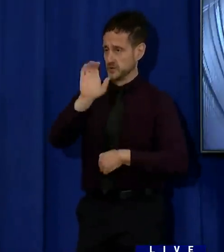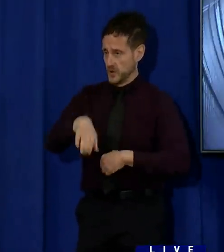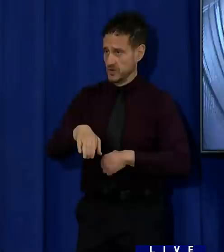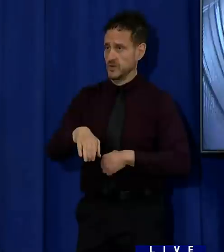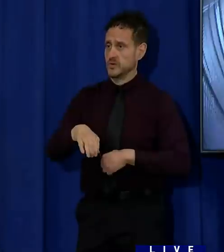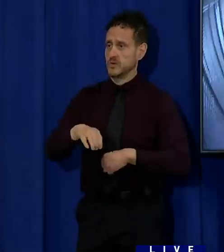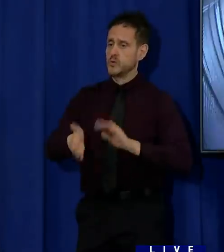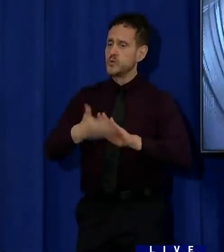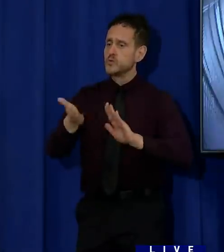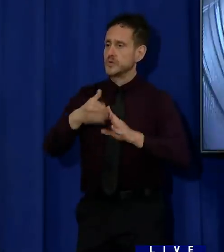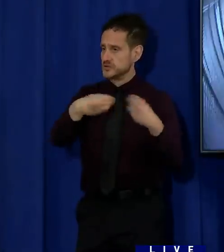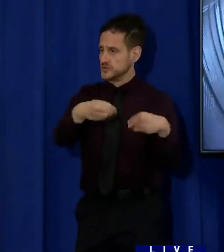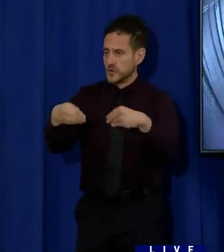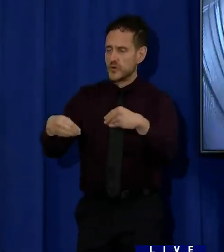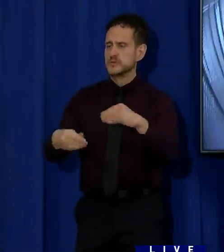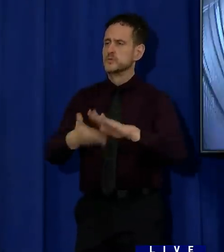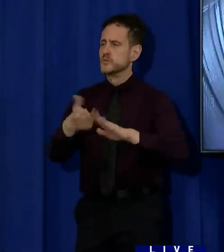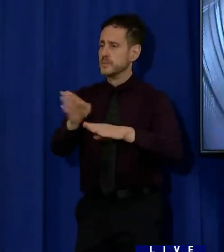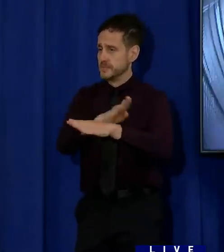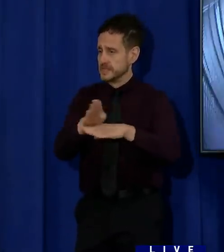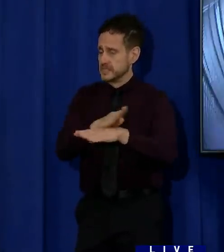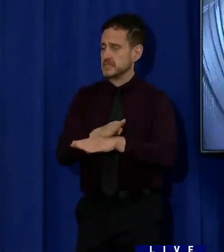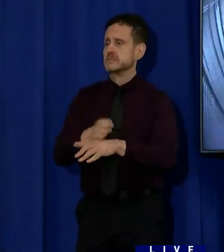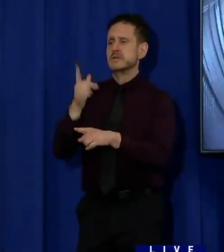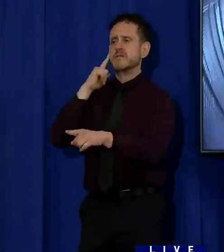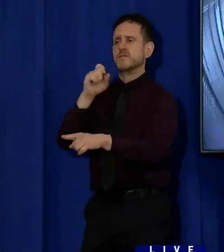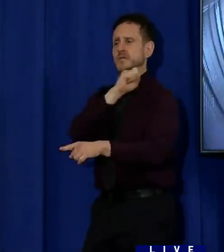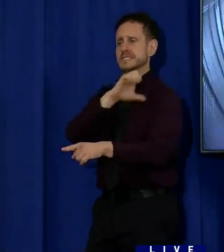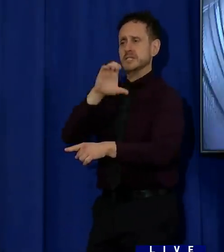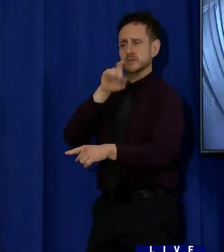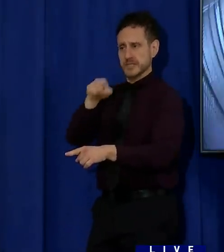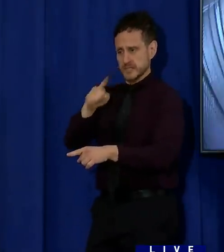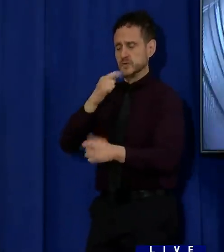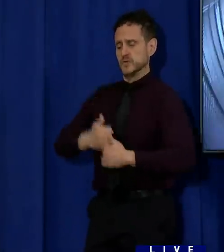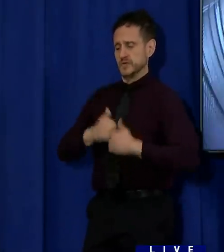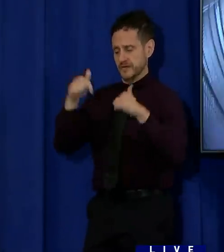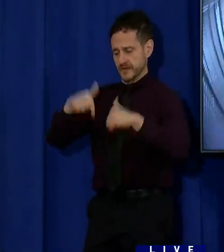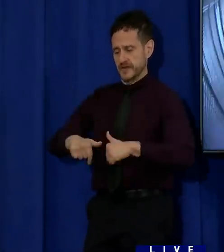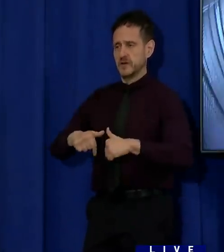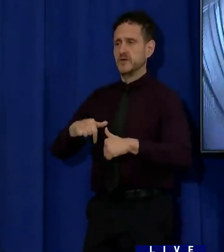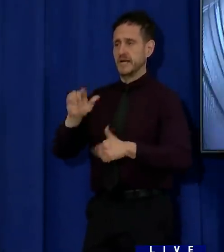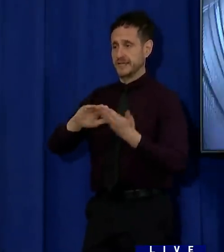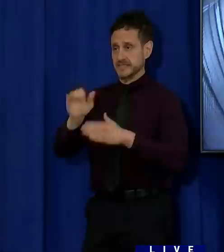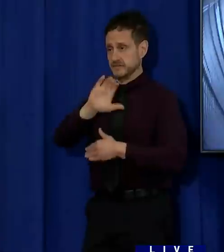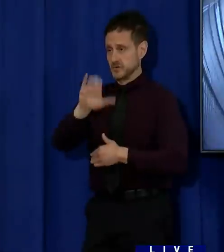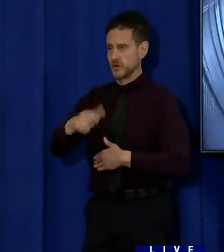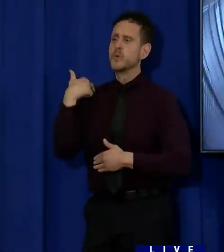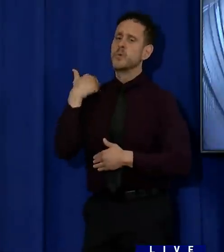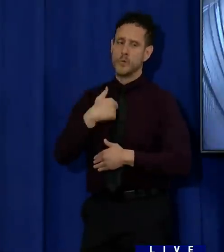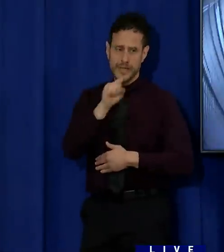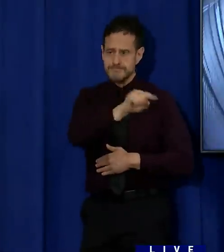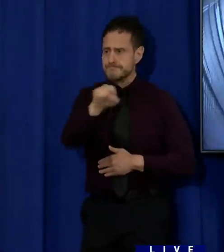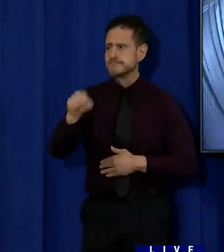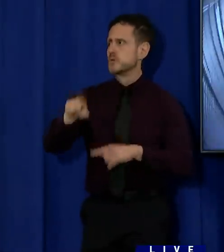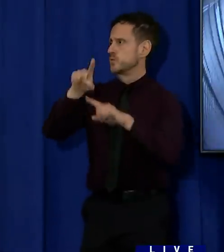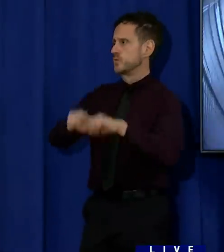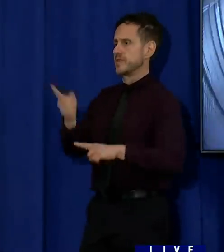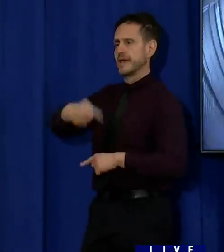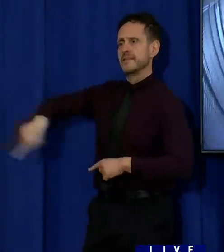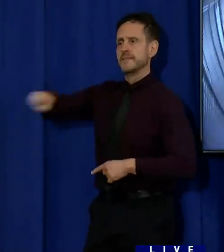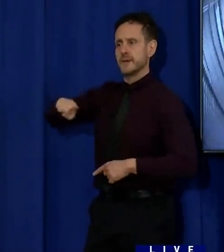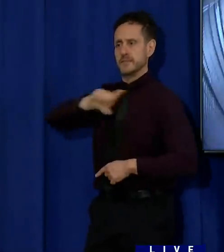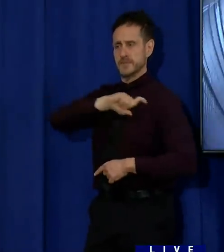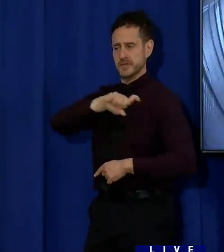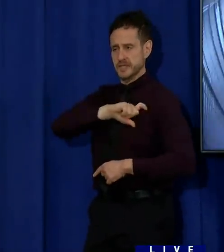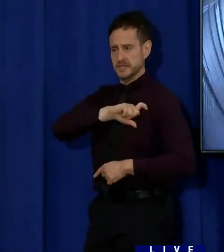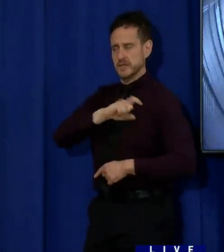Chicago, to the seniors that reside in the city of Chicago, because we rely on them. We rely on